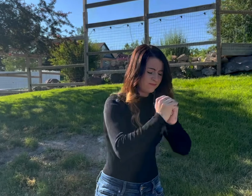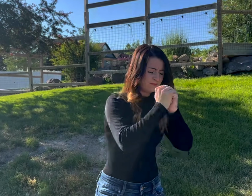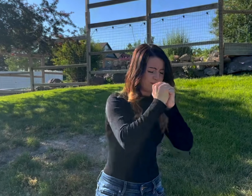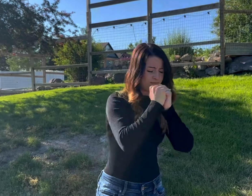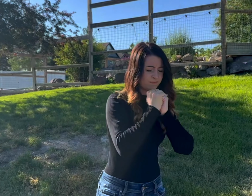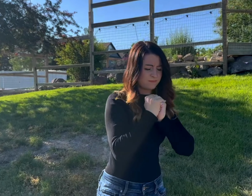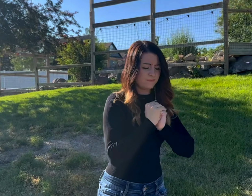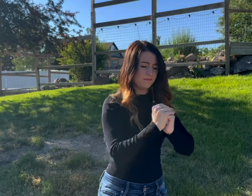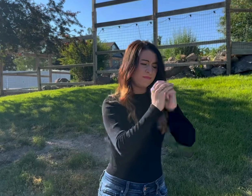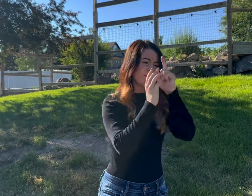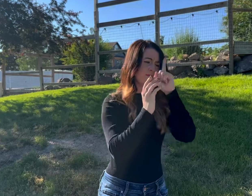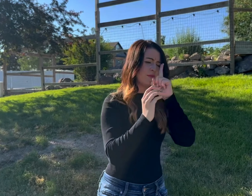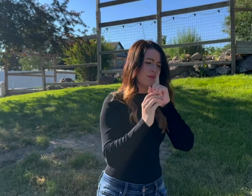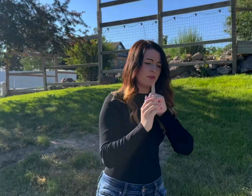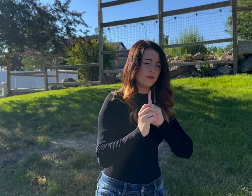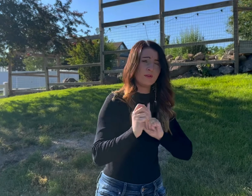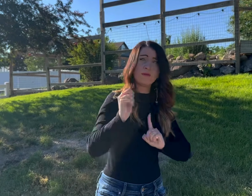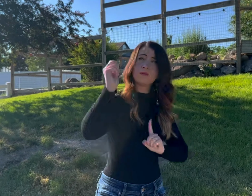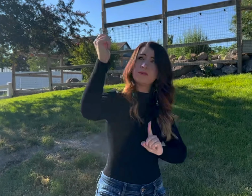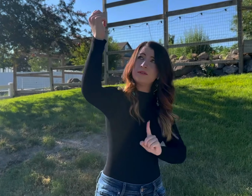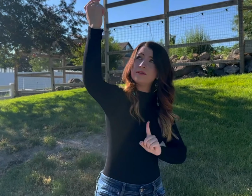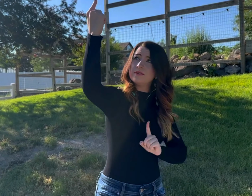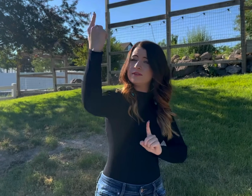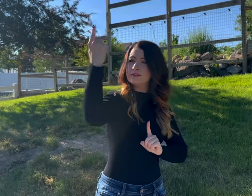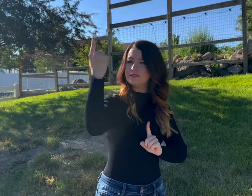it takes to know you're near